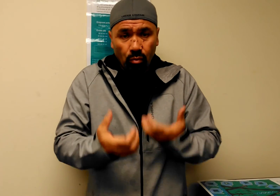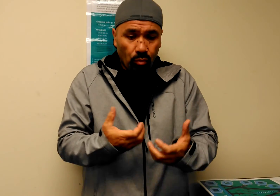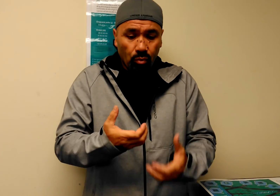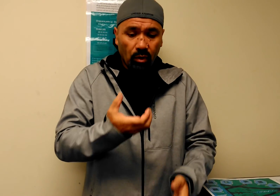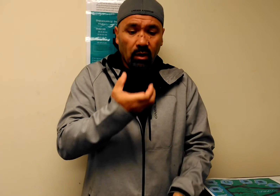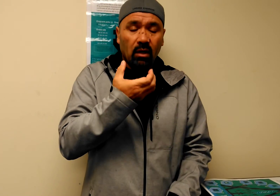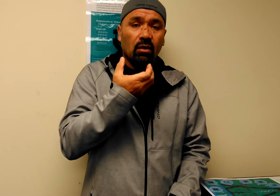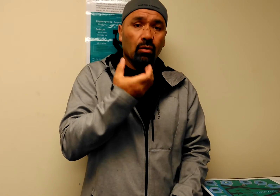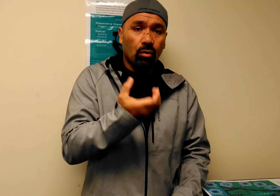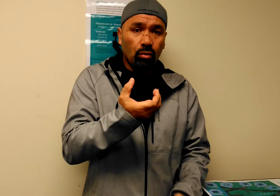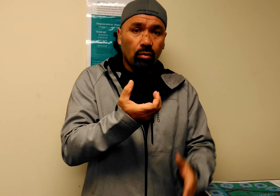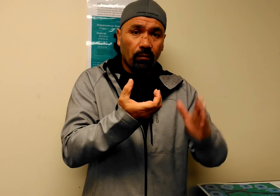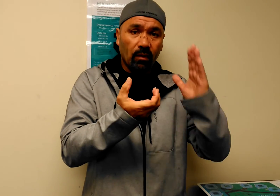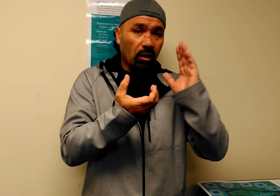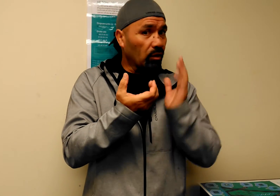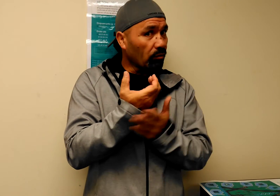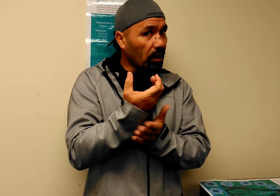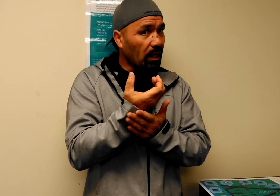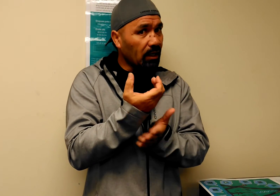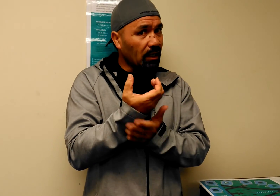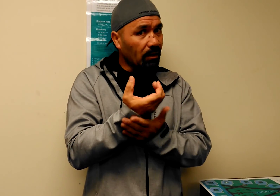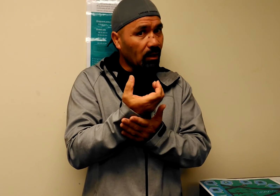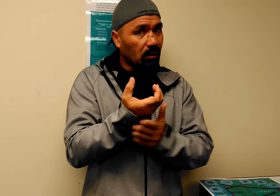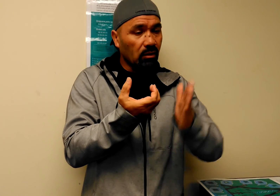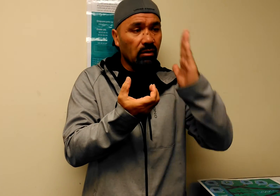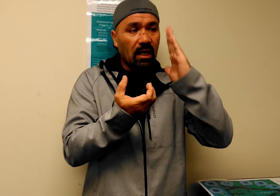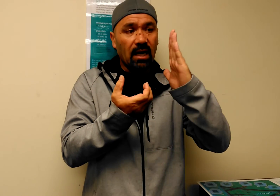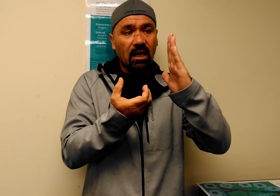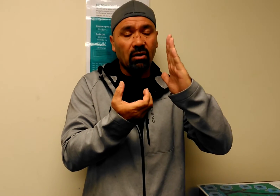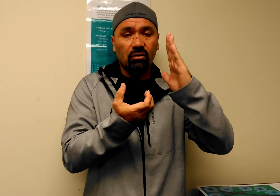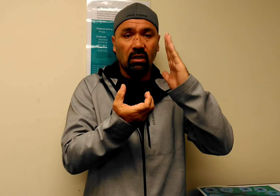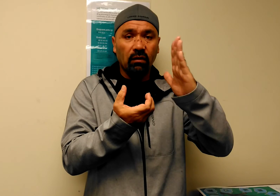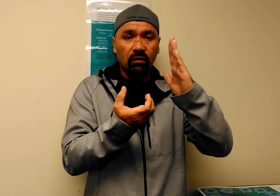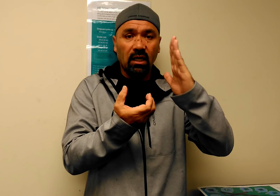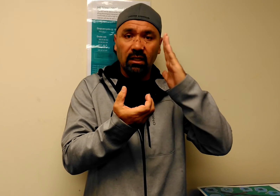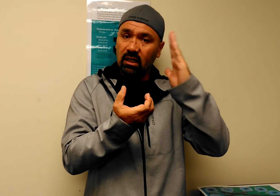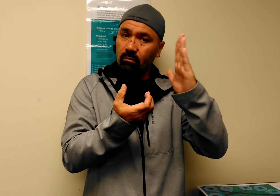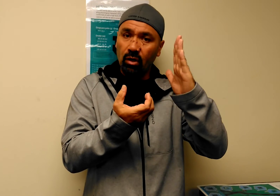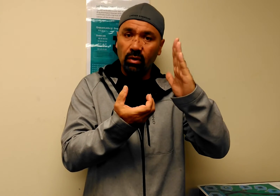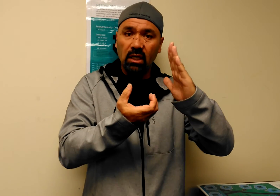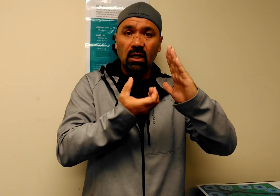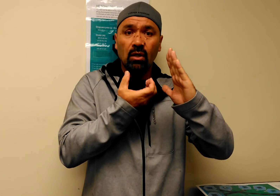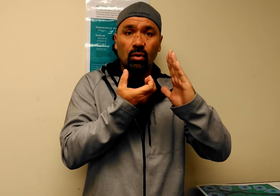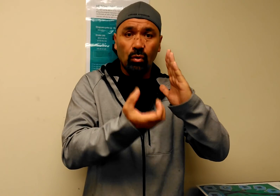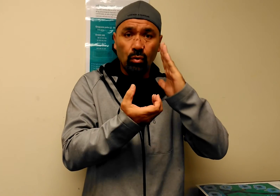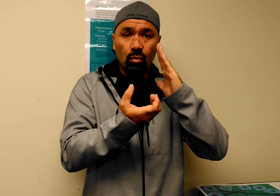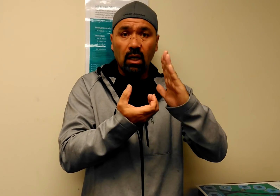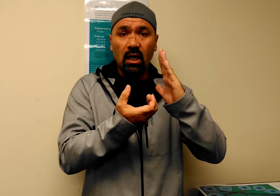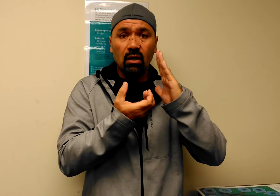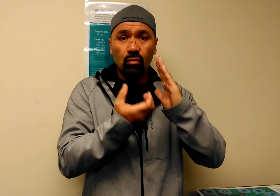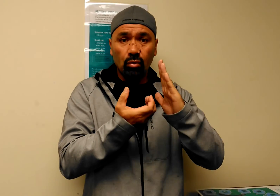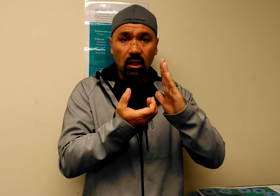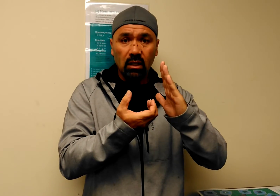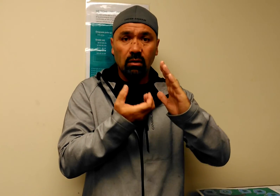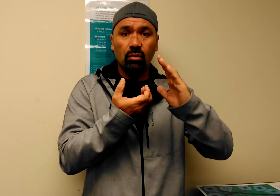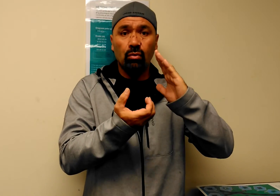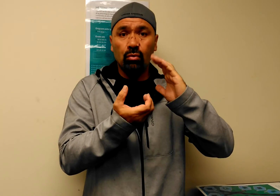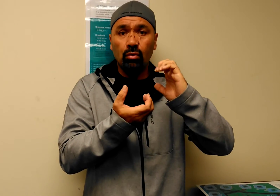u. U. On your right hand, ringa mato, a. On your left hand, ringa maui, u, a, ua, u,